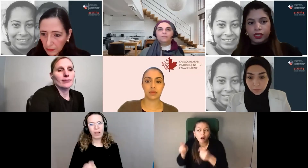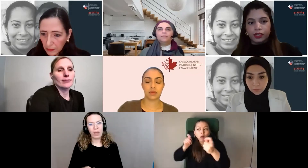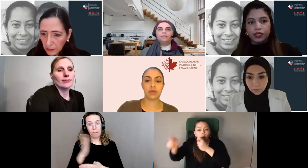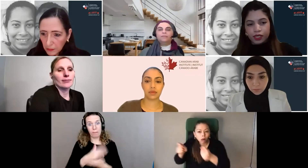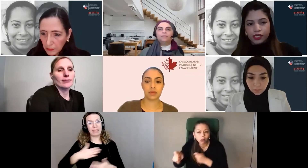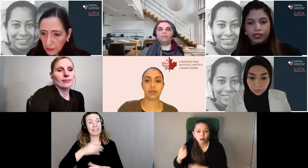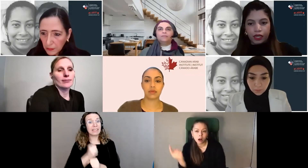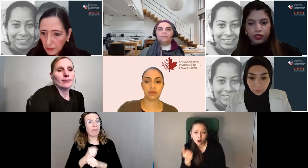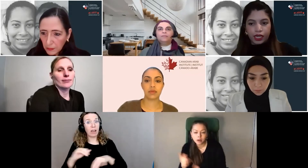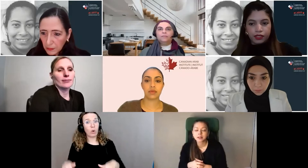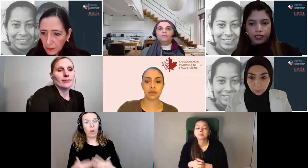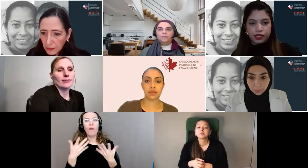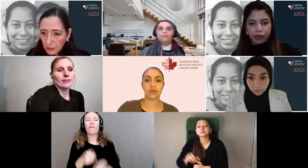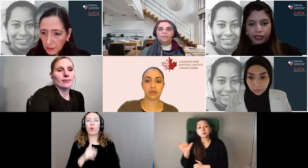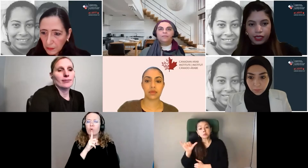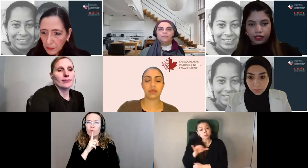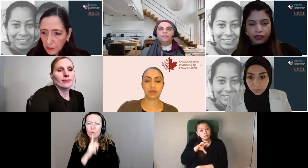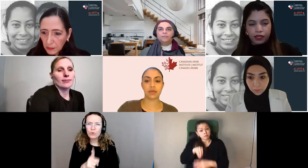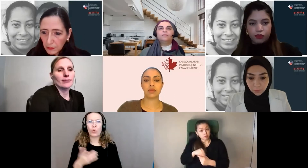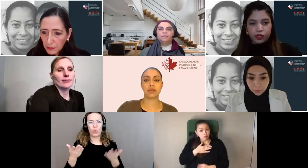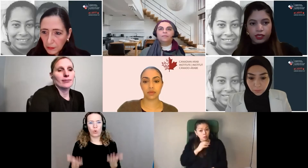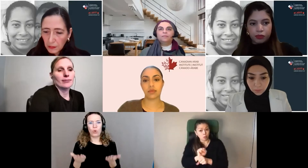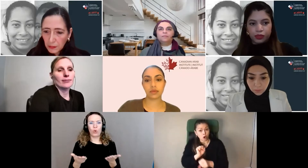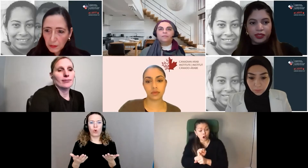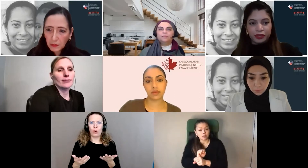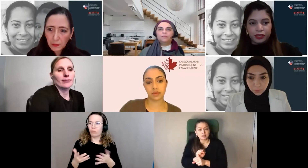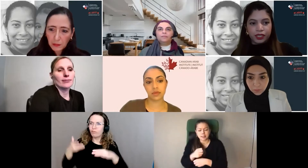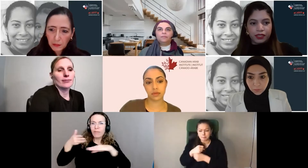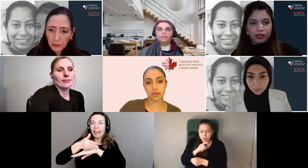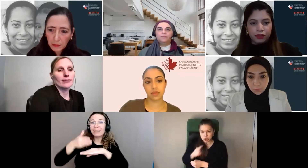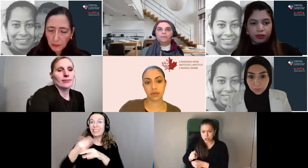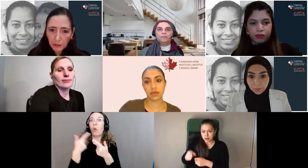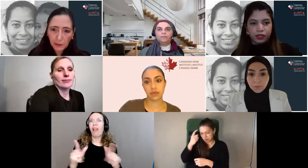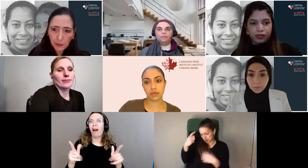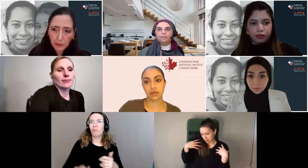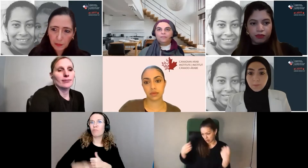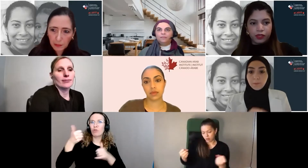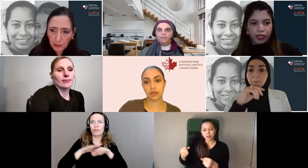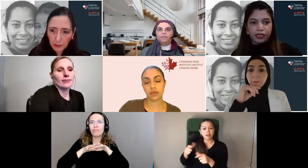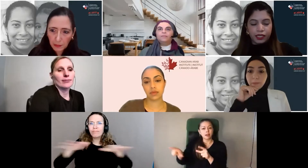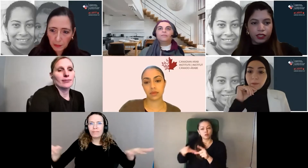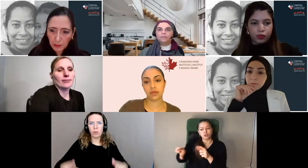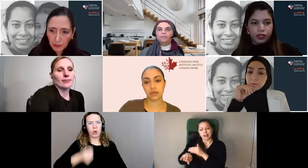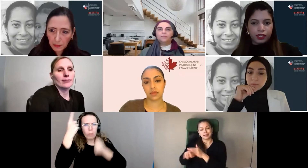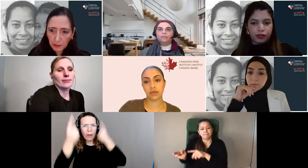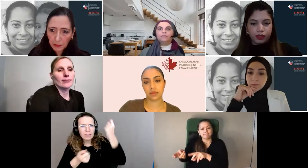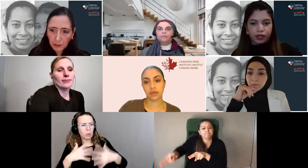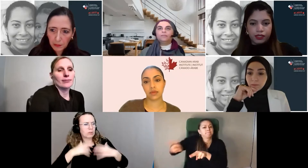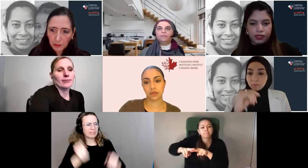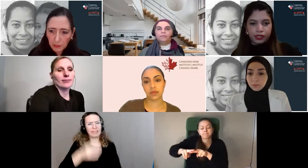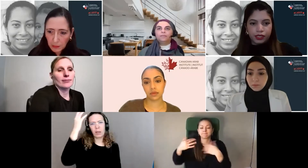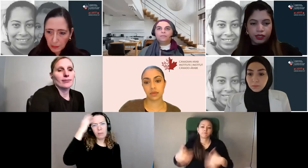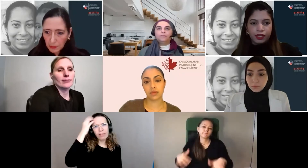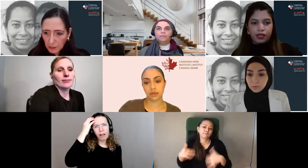that we are increasing language access in mental health, which I'm sure we'll all agree is, you know, the main need that we're seeing across